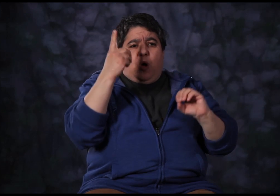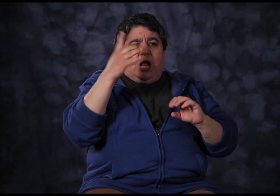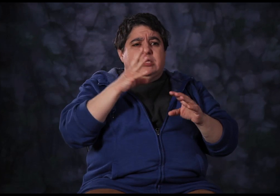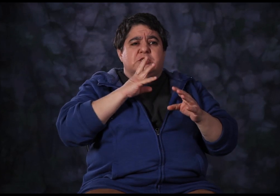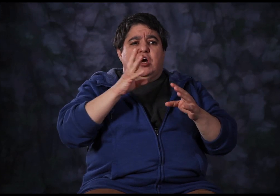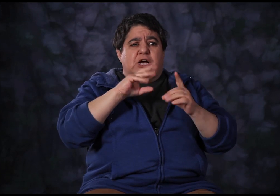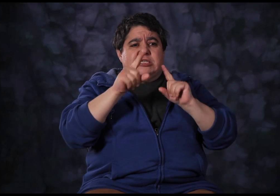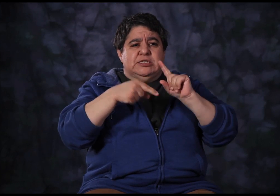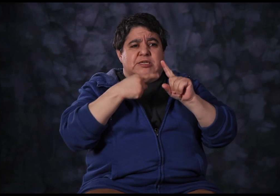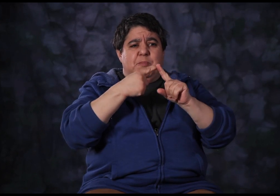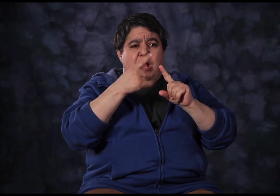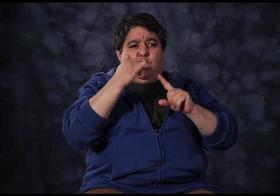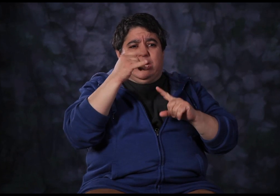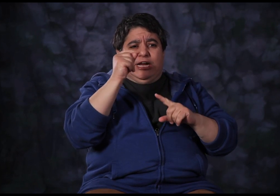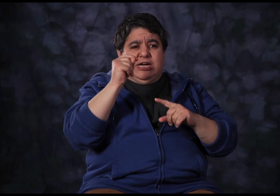it.